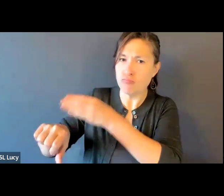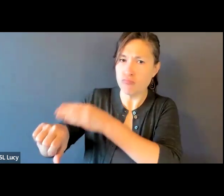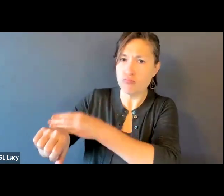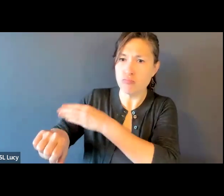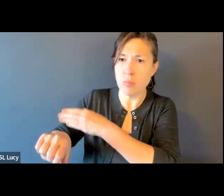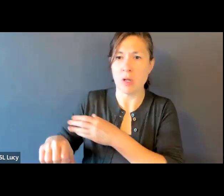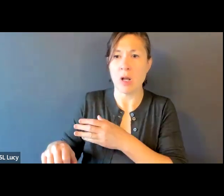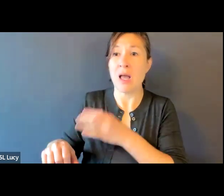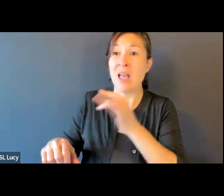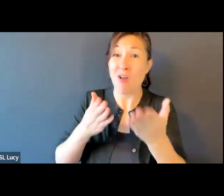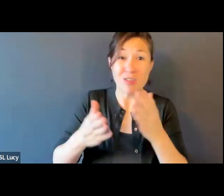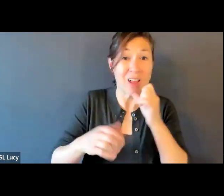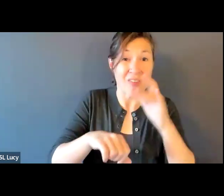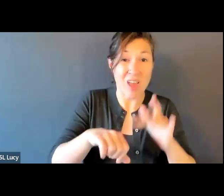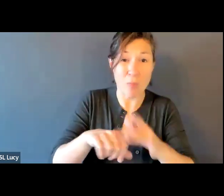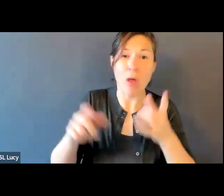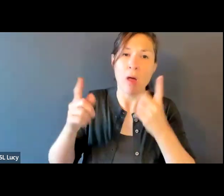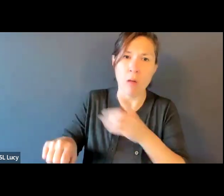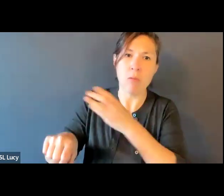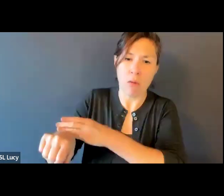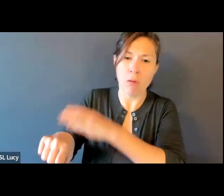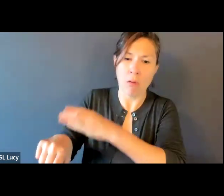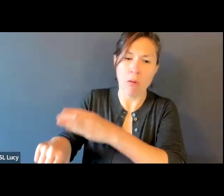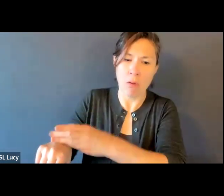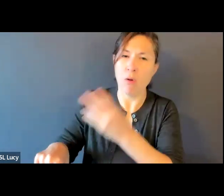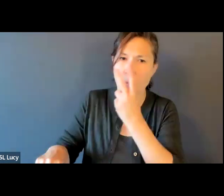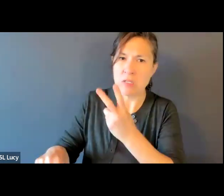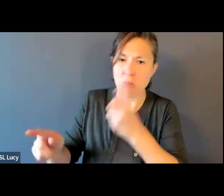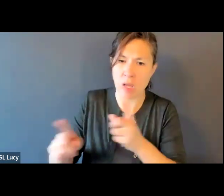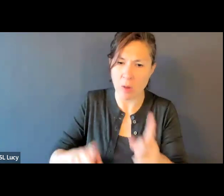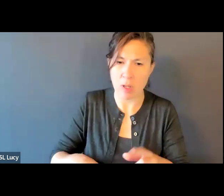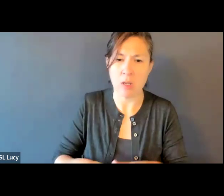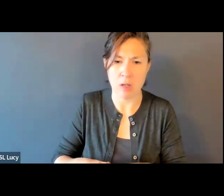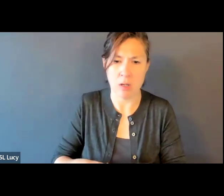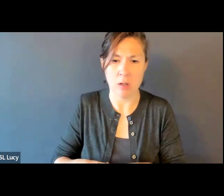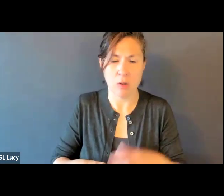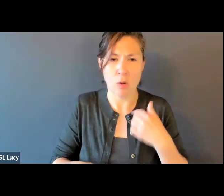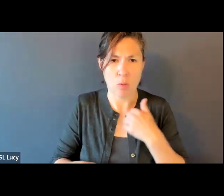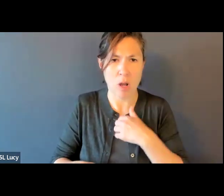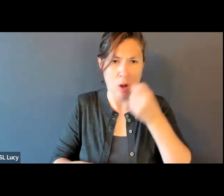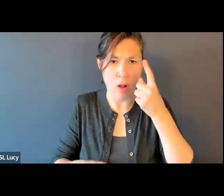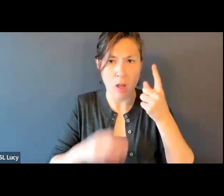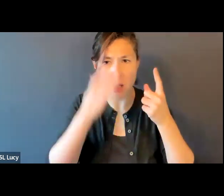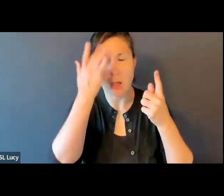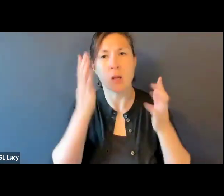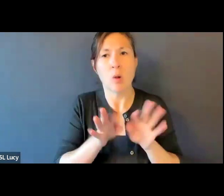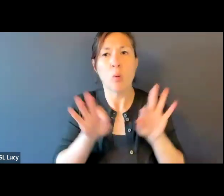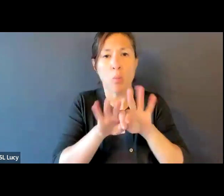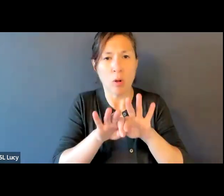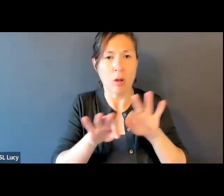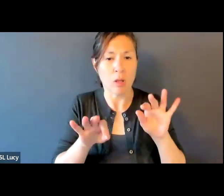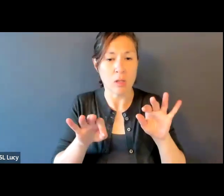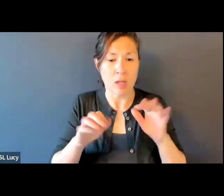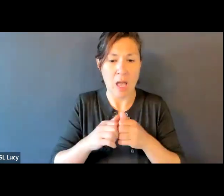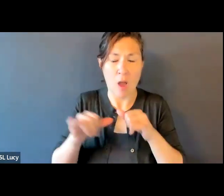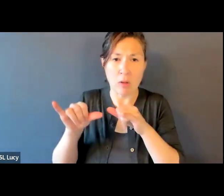when service was not available due to staff shortage. And we understood from there the importance of consistency for any kid with